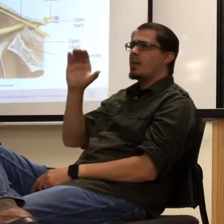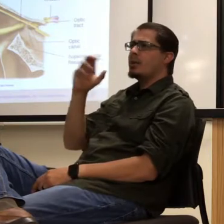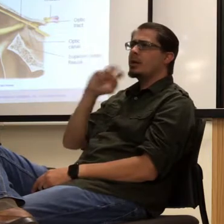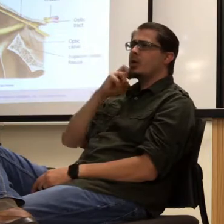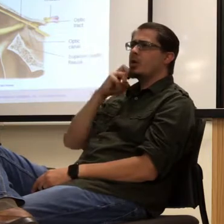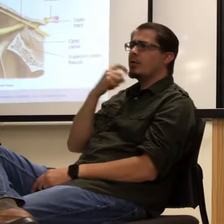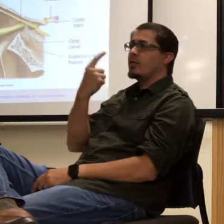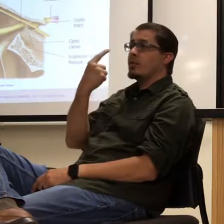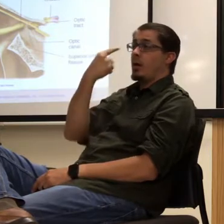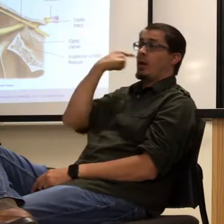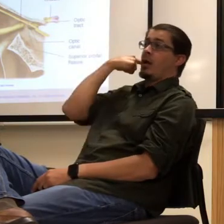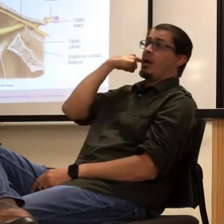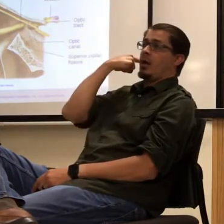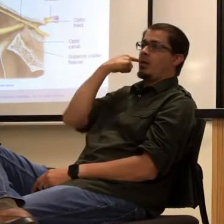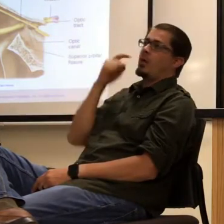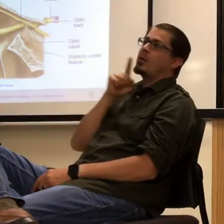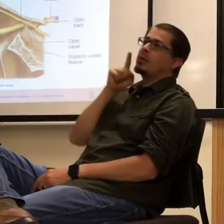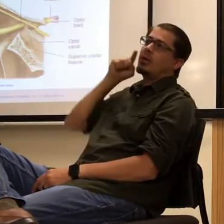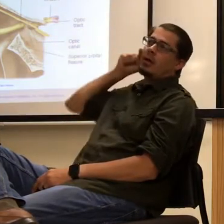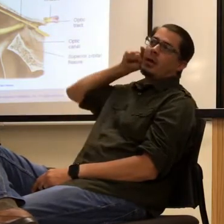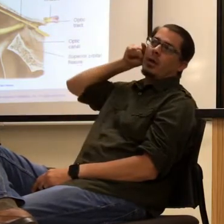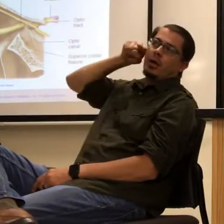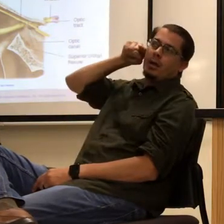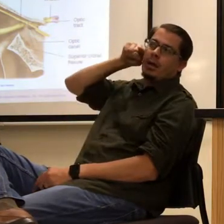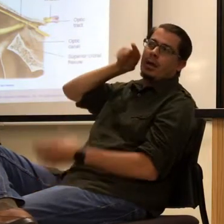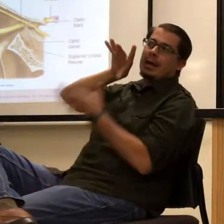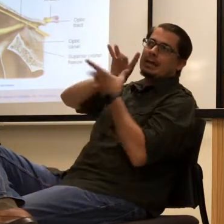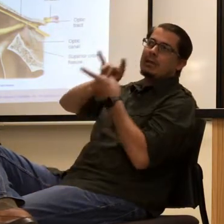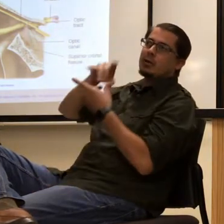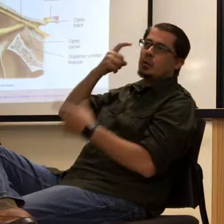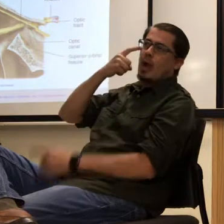the back of the eyeball from this picture. Okay.